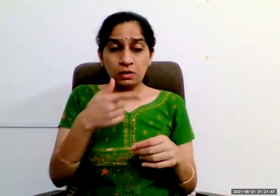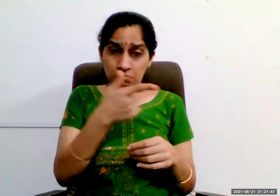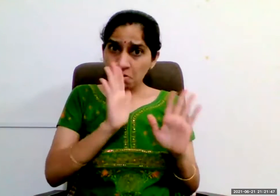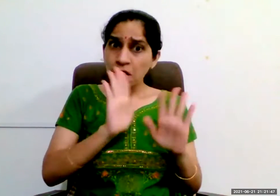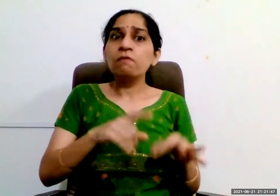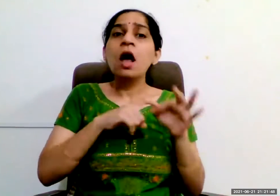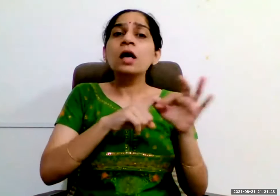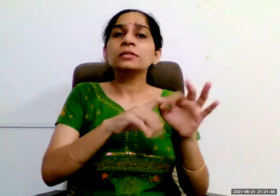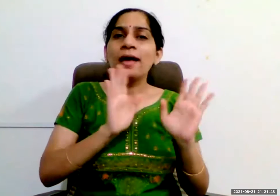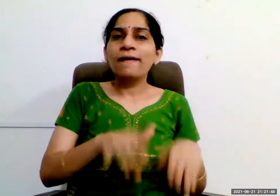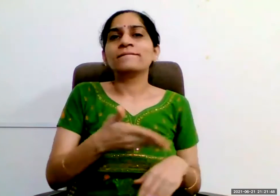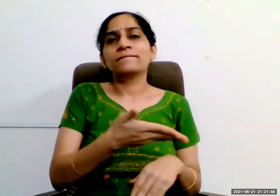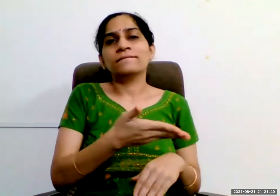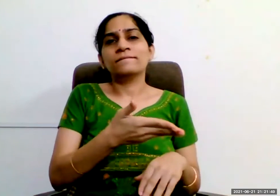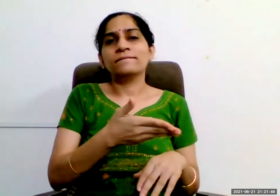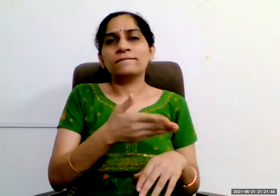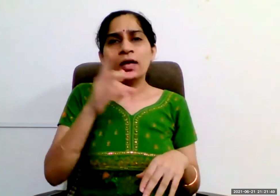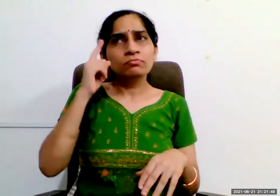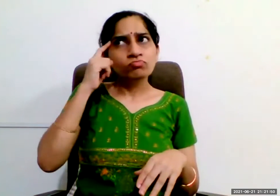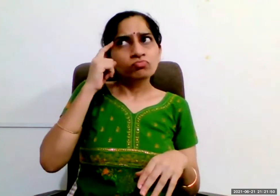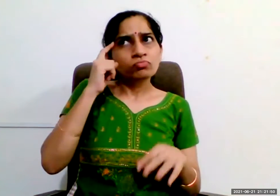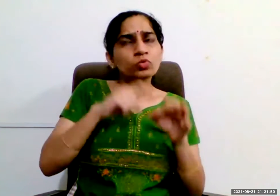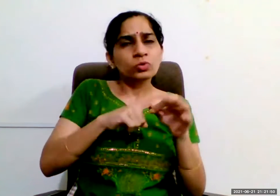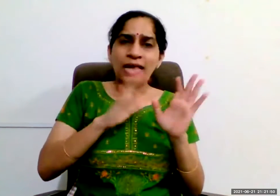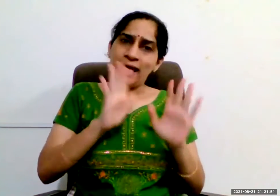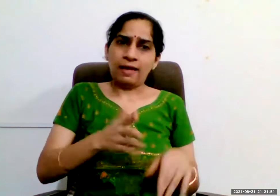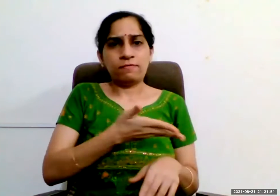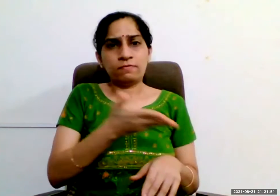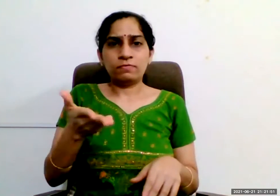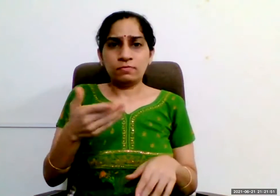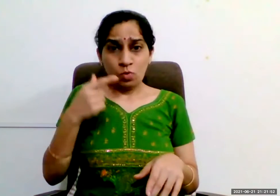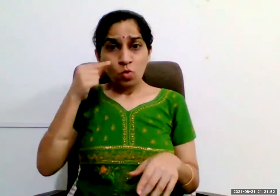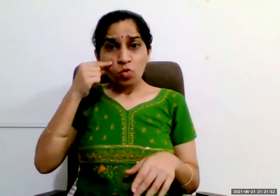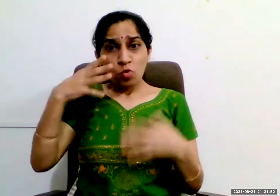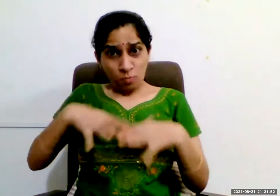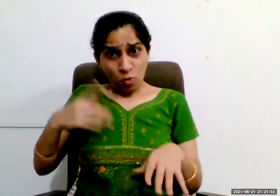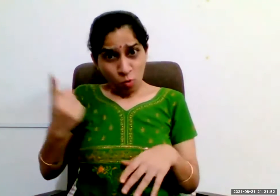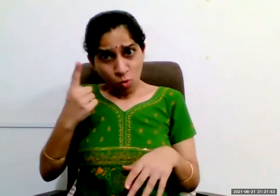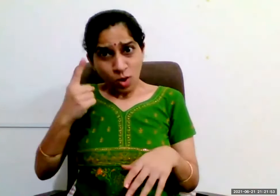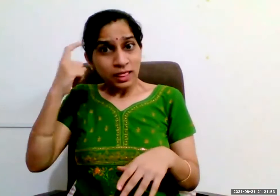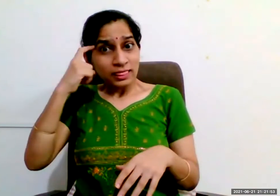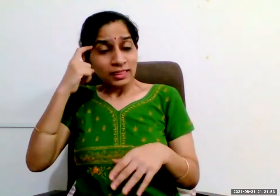that we are very, very superior. But even animals have questions